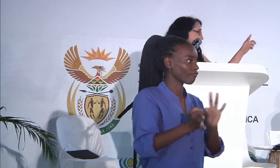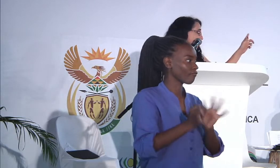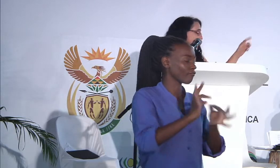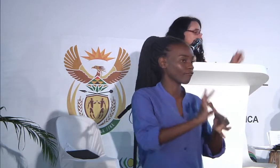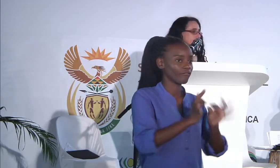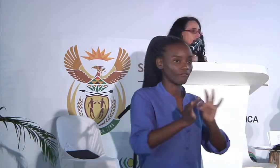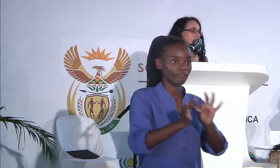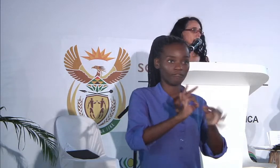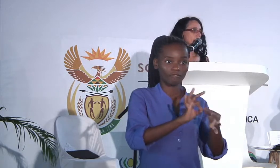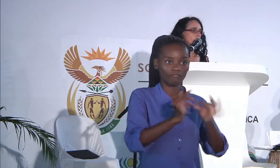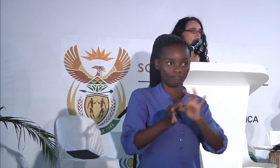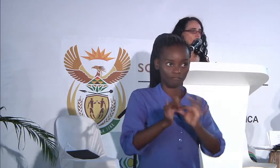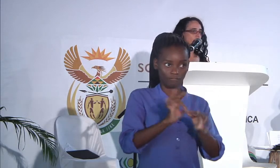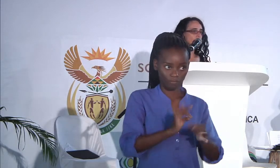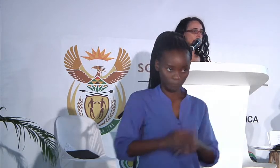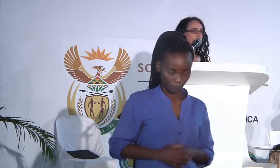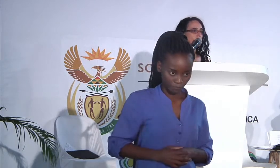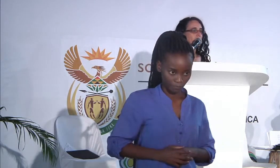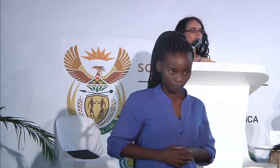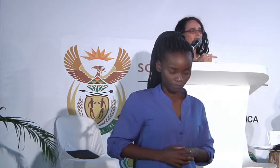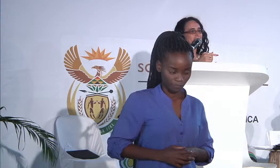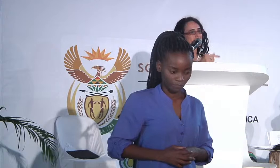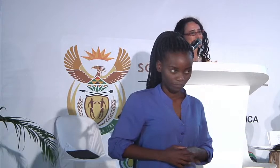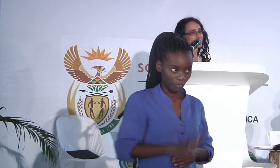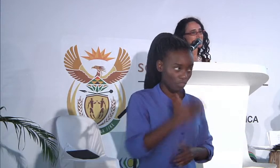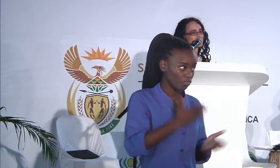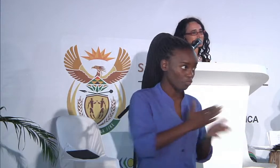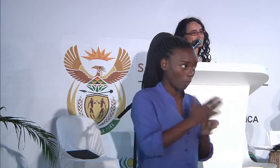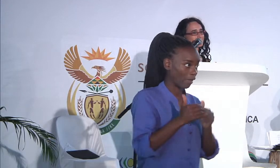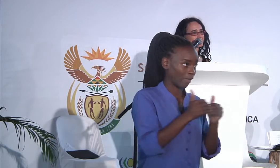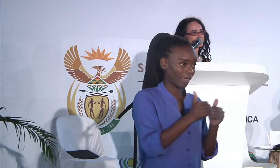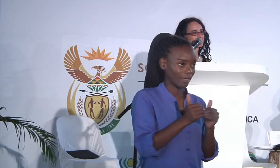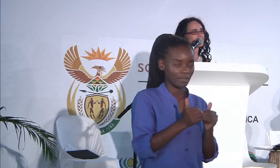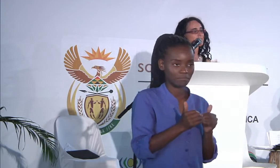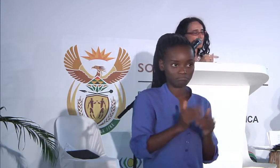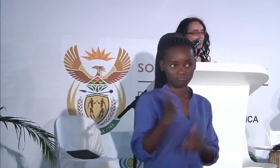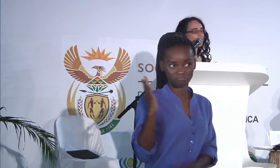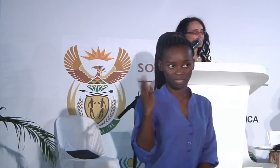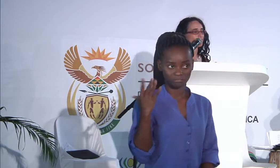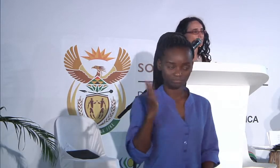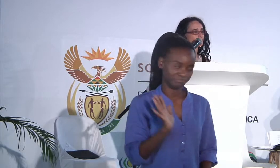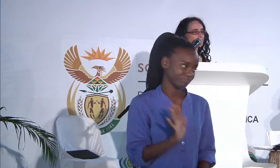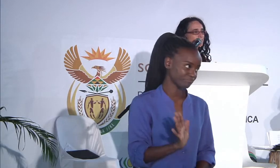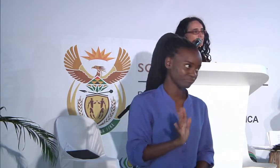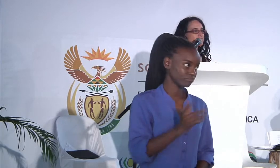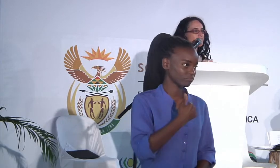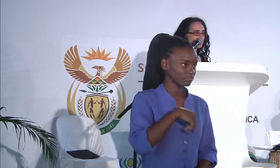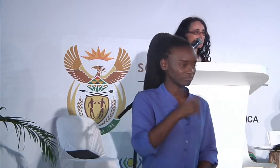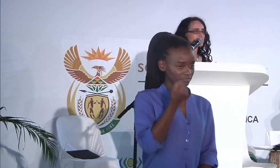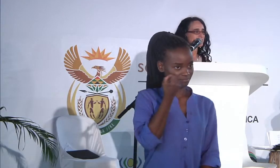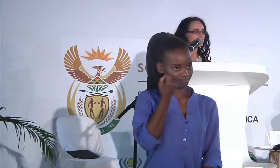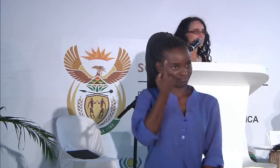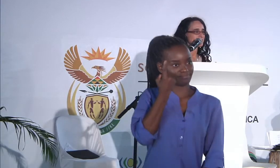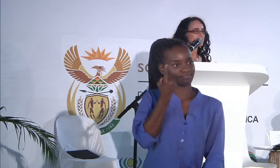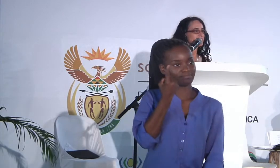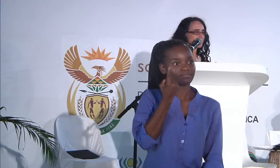care, but through an understanding that we are all